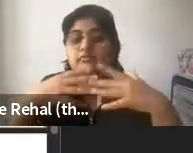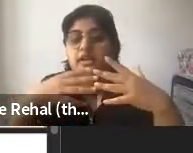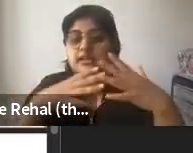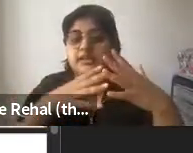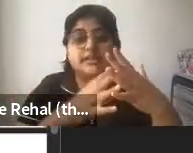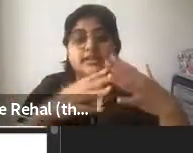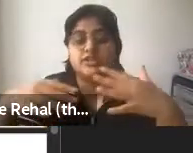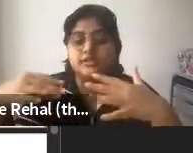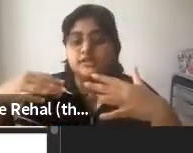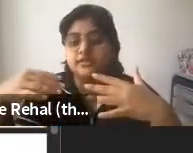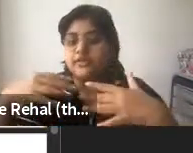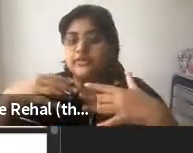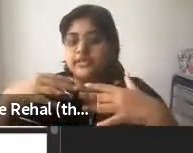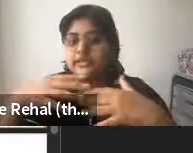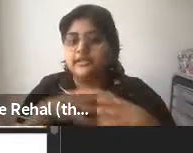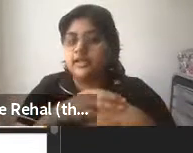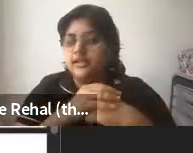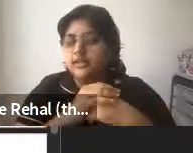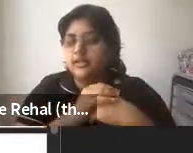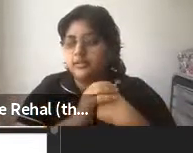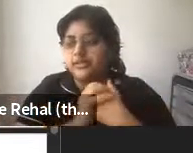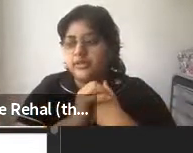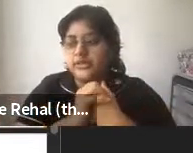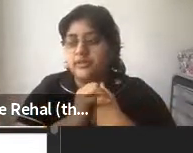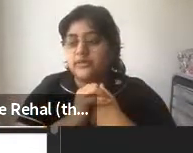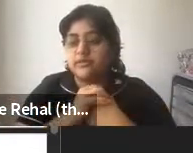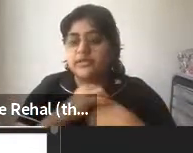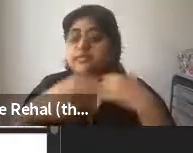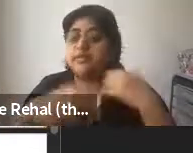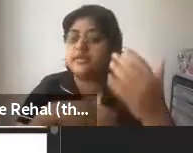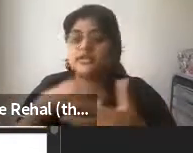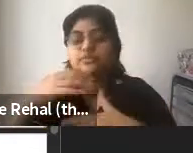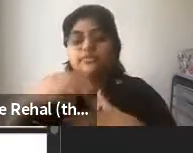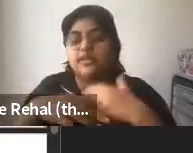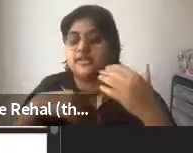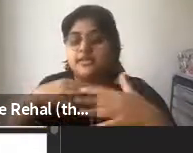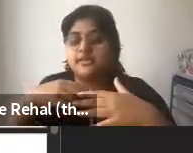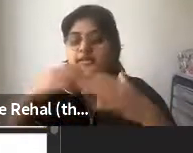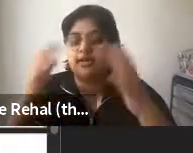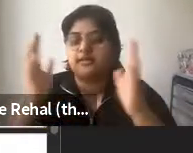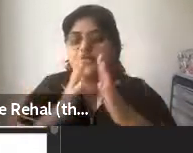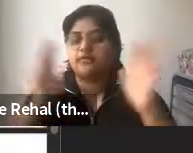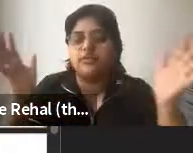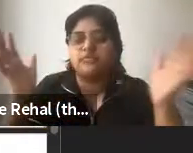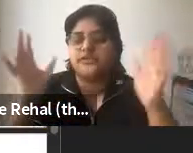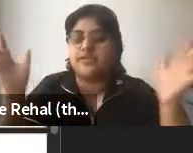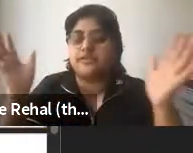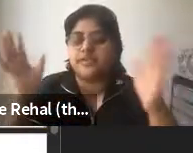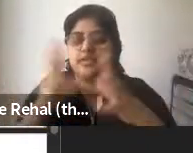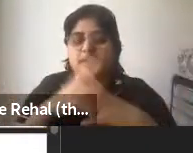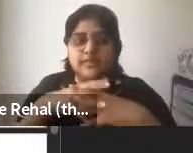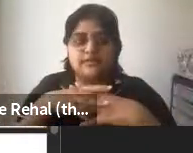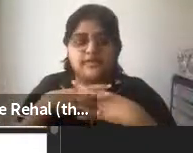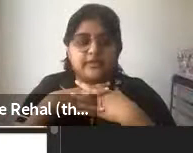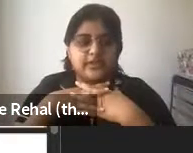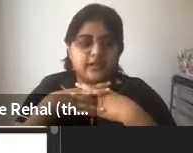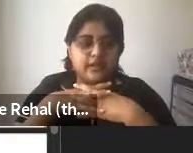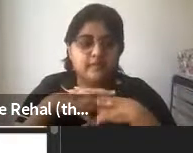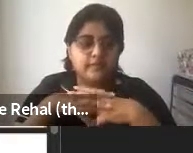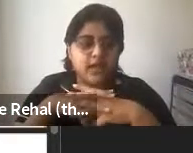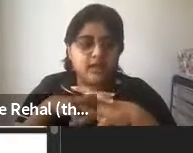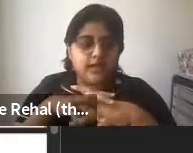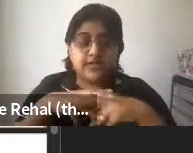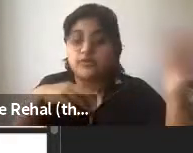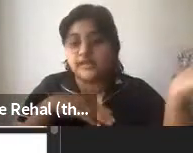informed a lot of my like teenage years and early 20s. Like, I was the person that was going to the parent teacher meetings and things like that, because we have an almost 10 year age gap, my little sibling